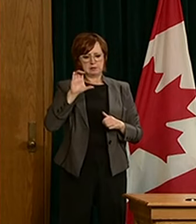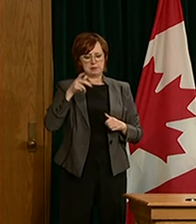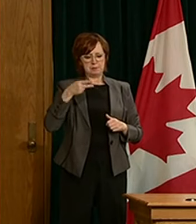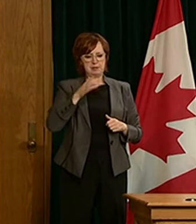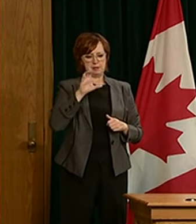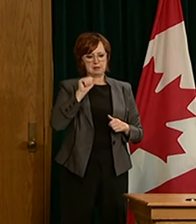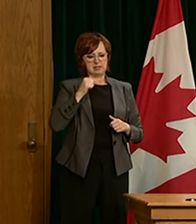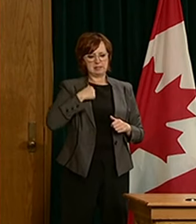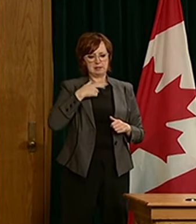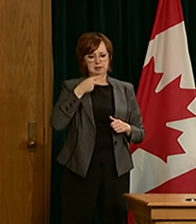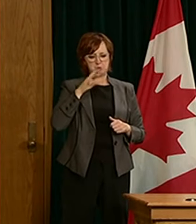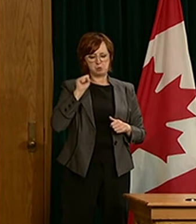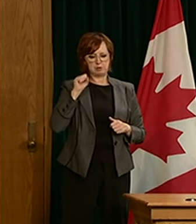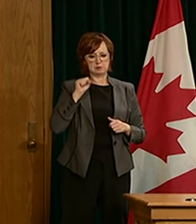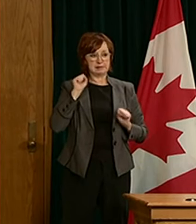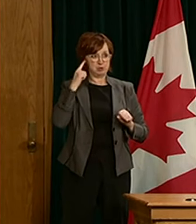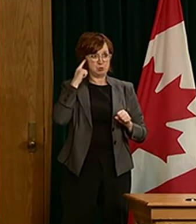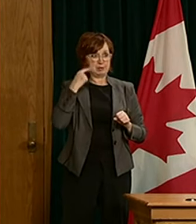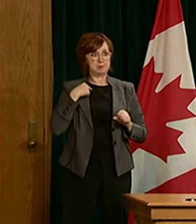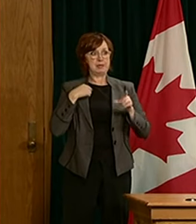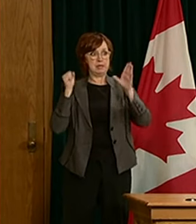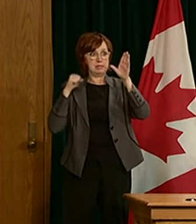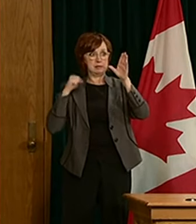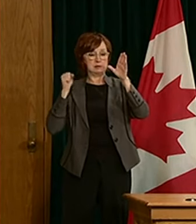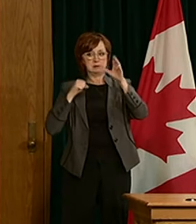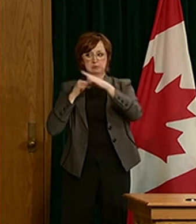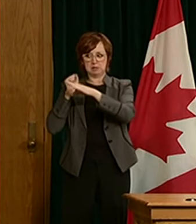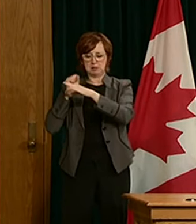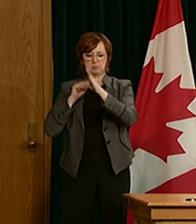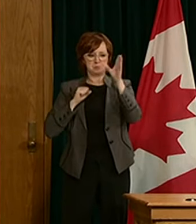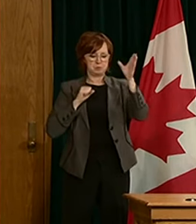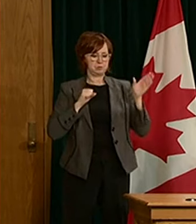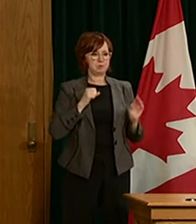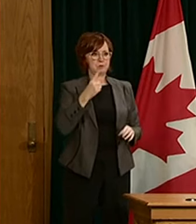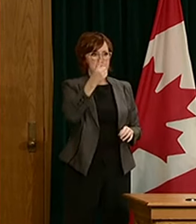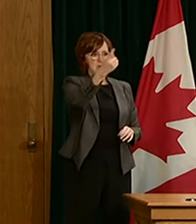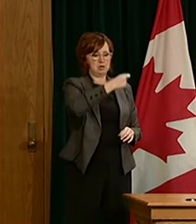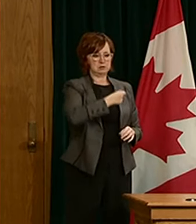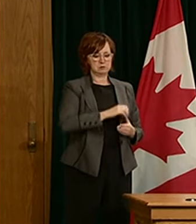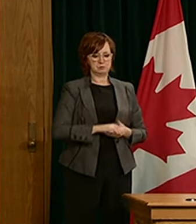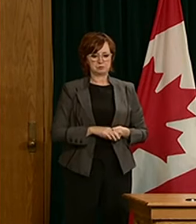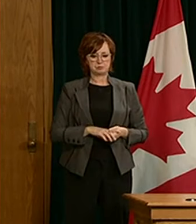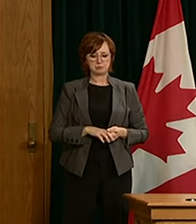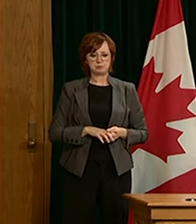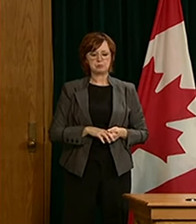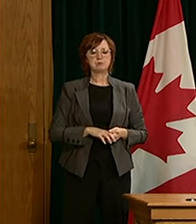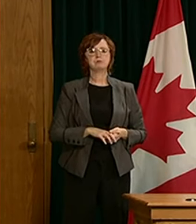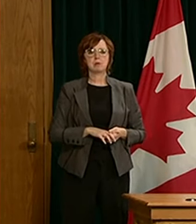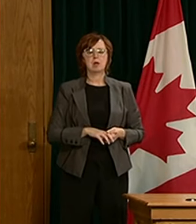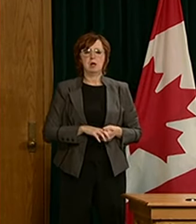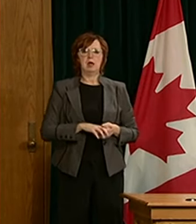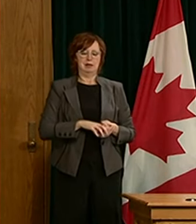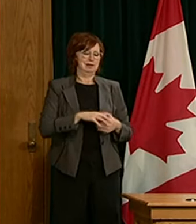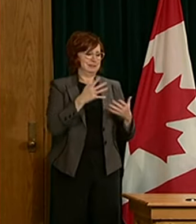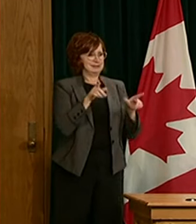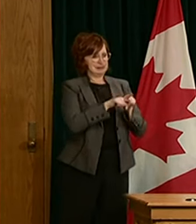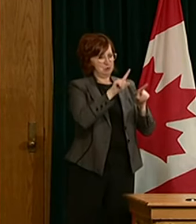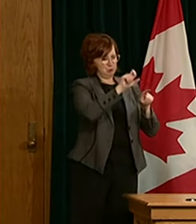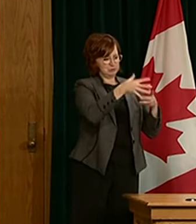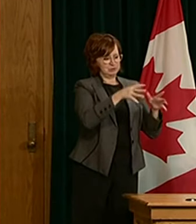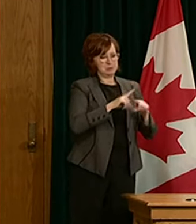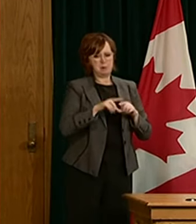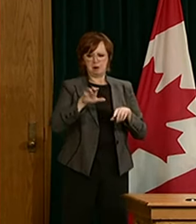you hear me? Yes. Yes, we can. Okay, I just want to ask again, because other provinces like Alberta have been